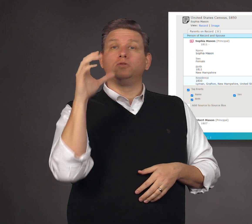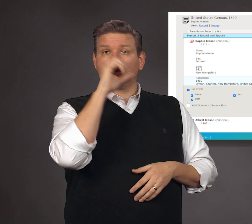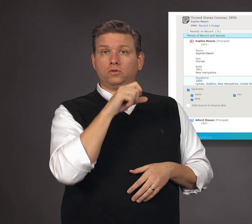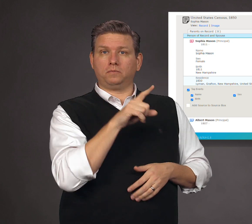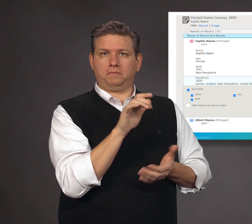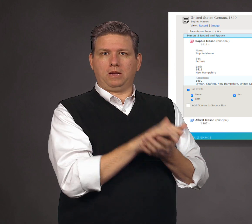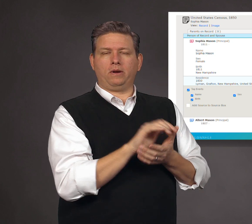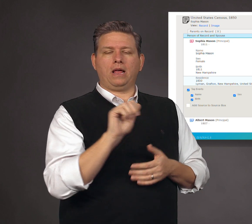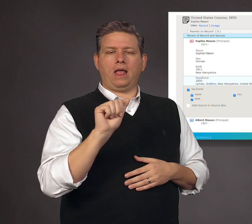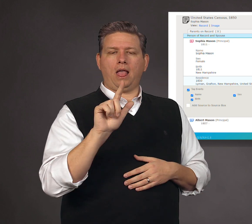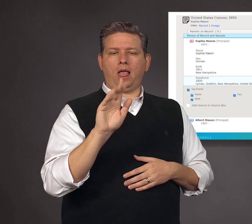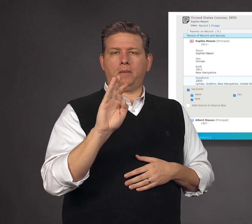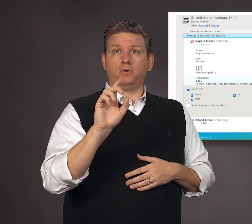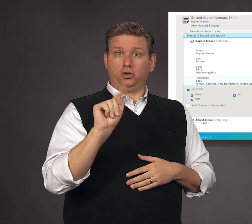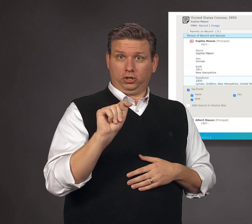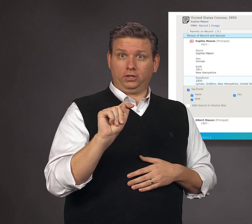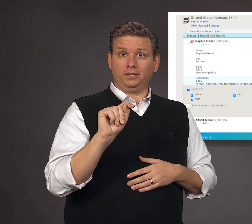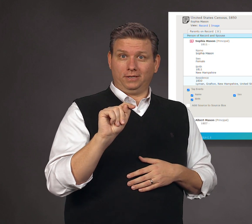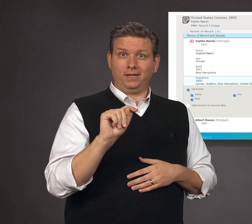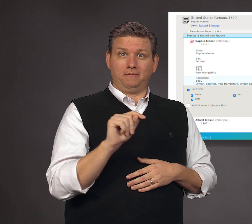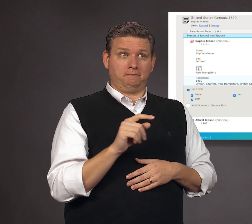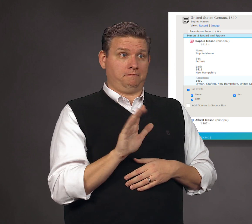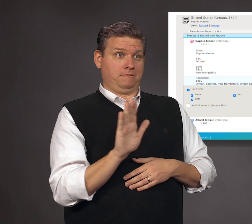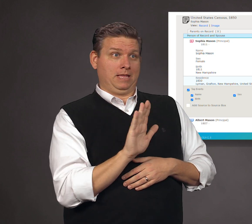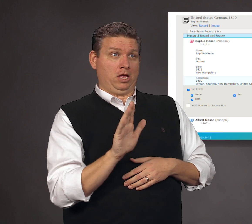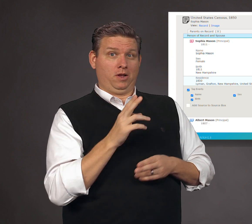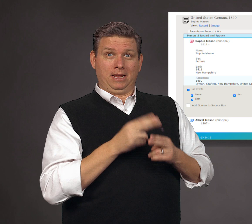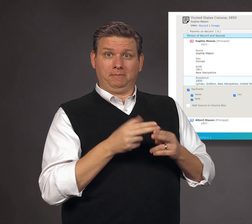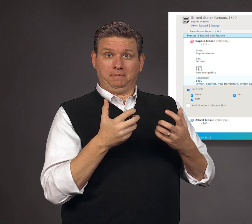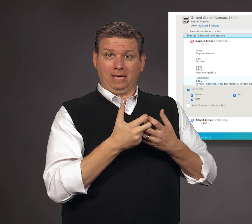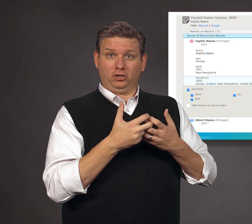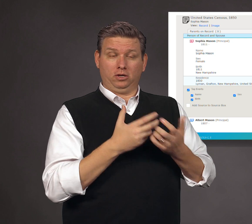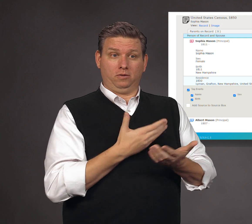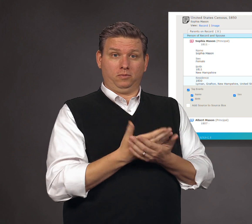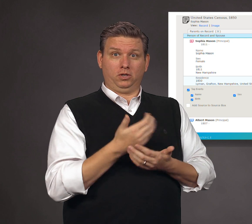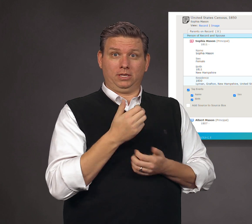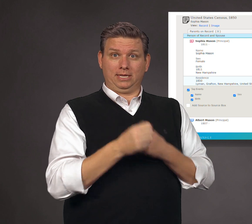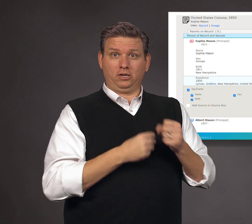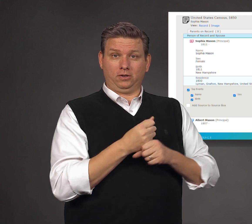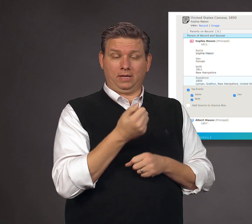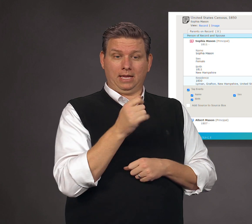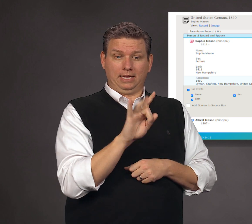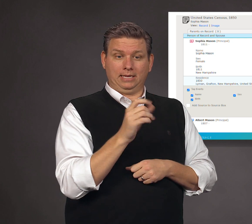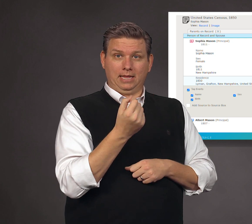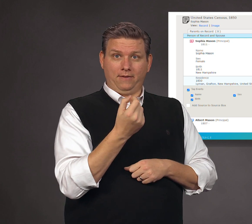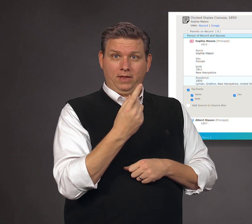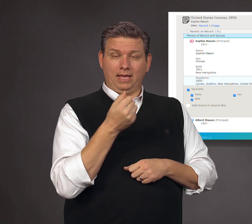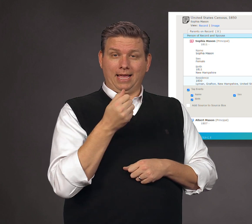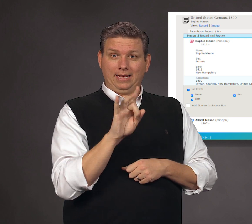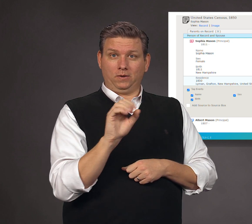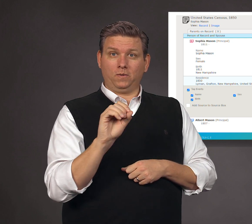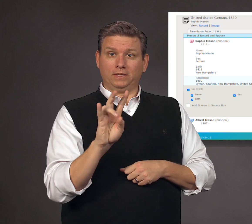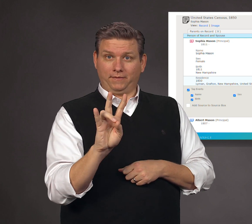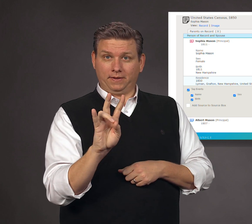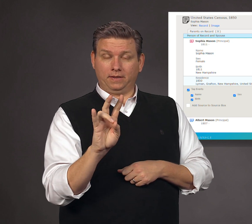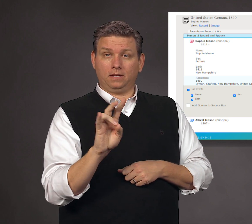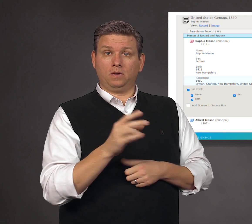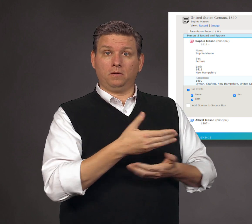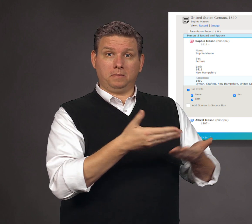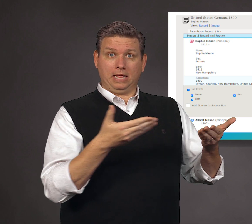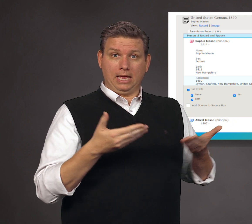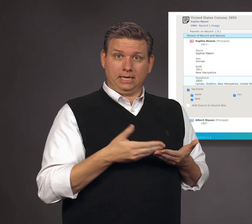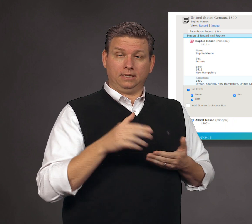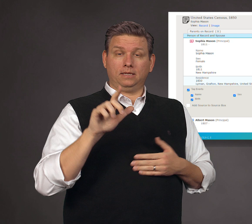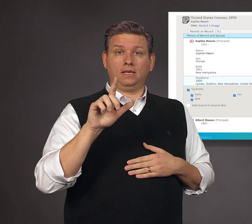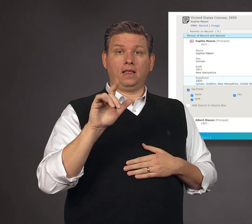Albert Mason, so their names do match, as do their birth years of 1811 and 1807. The place,